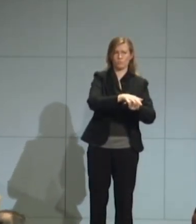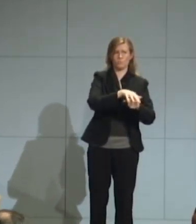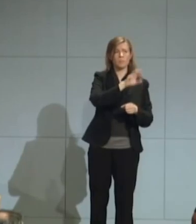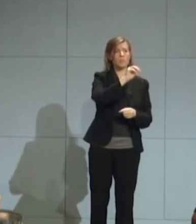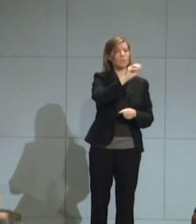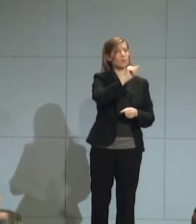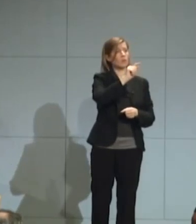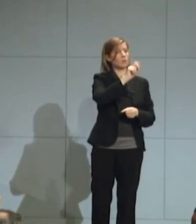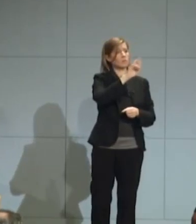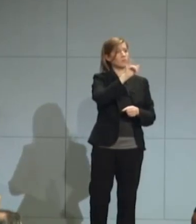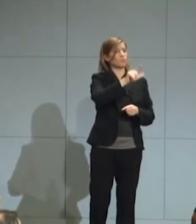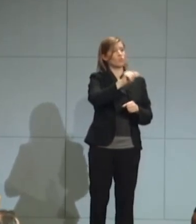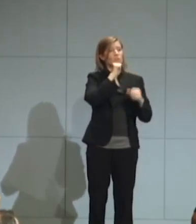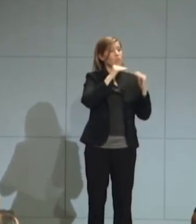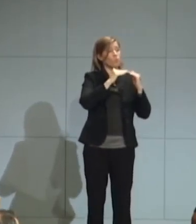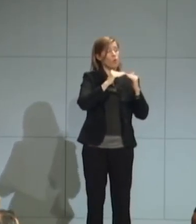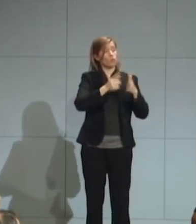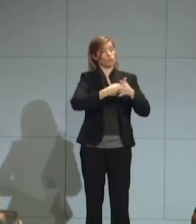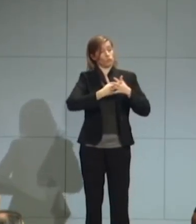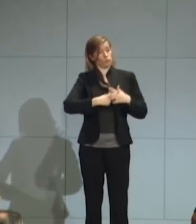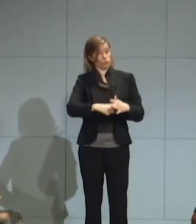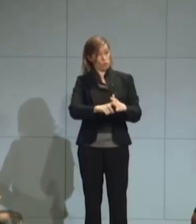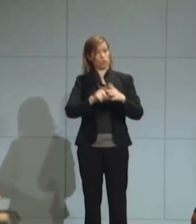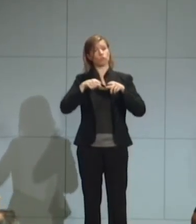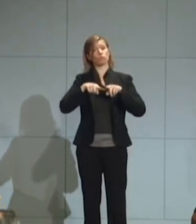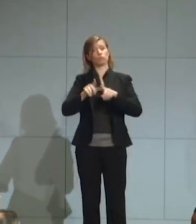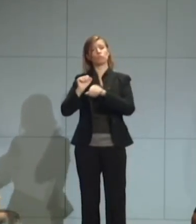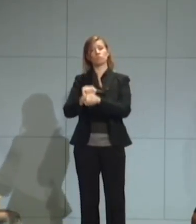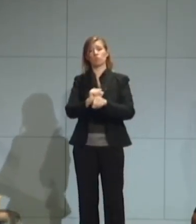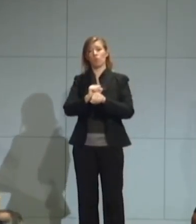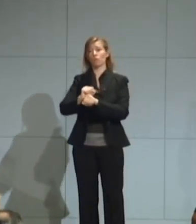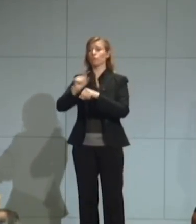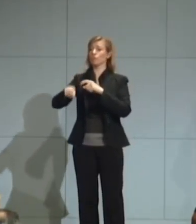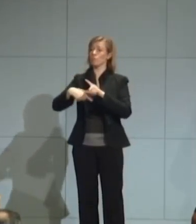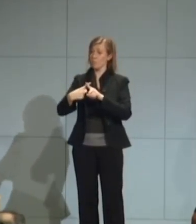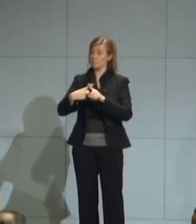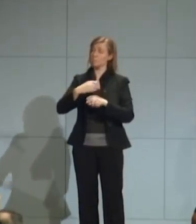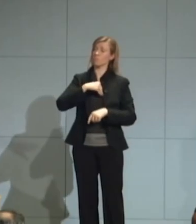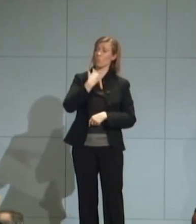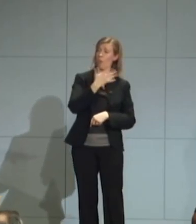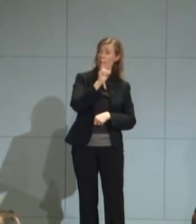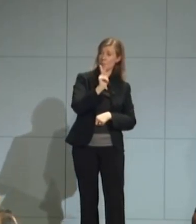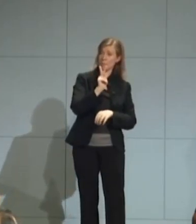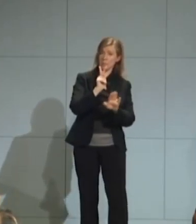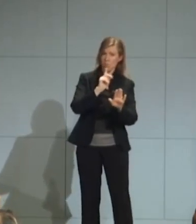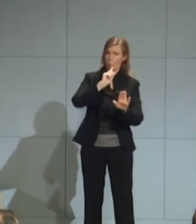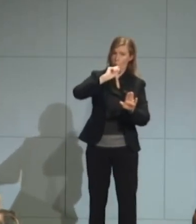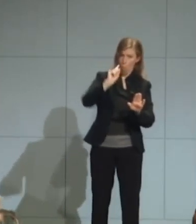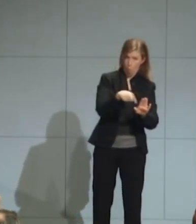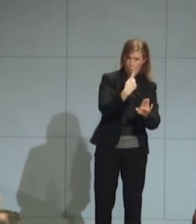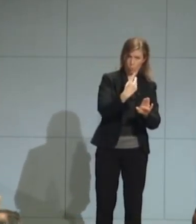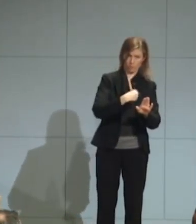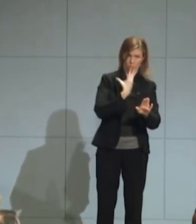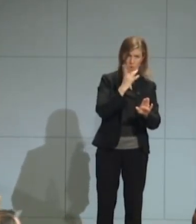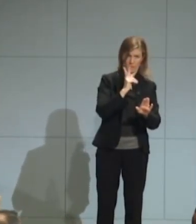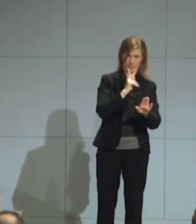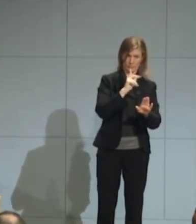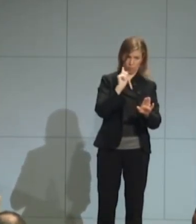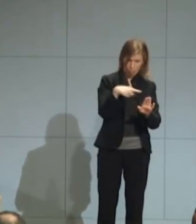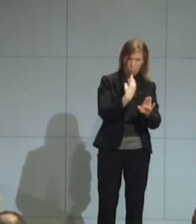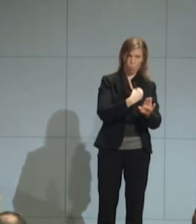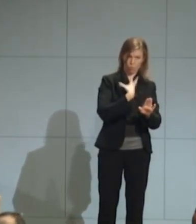the legacy of the enslavement that made it necessary. The reason we talk about this, and not just in